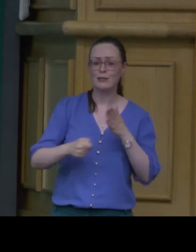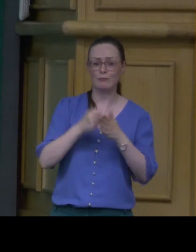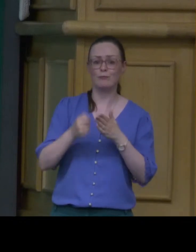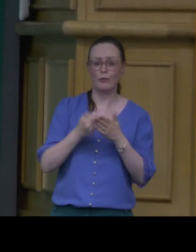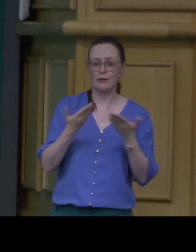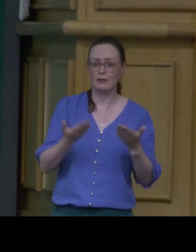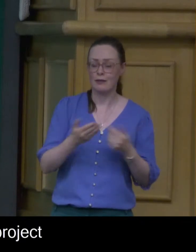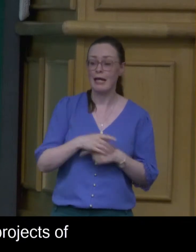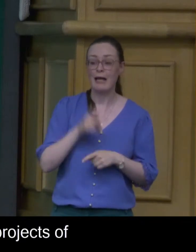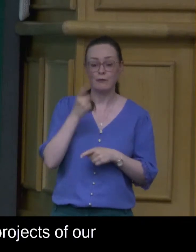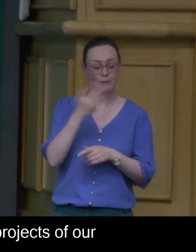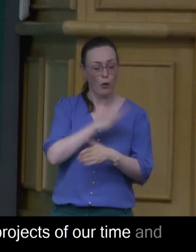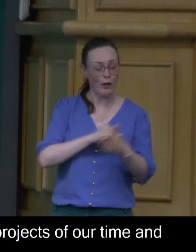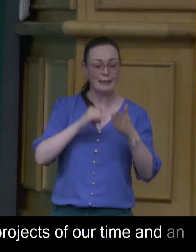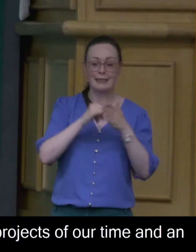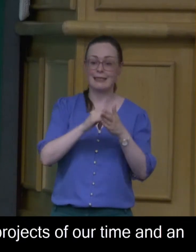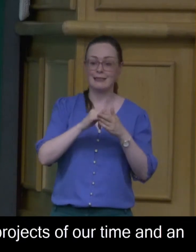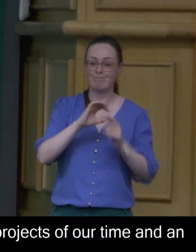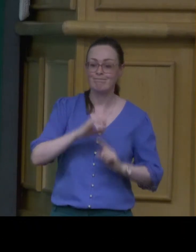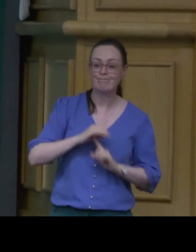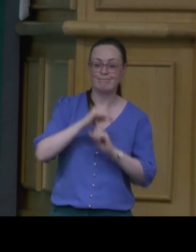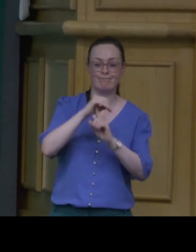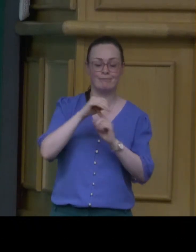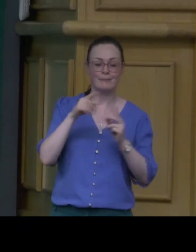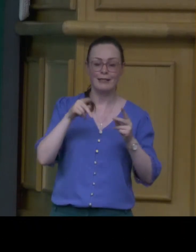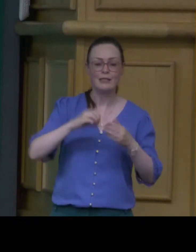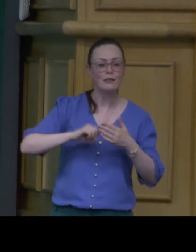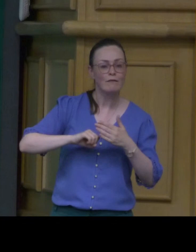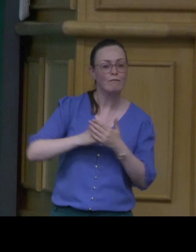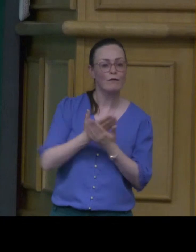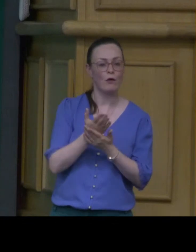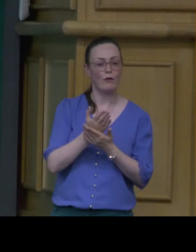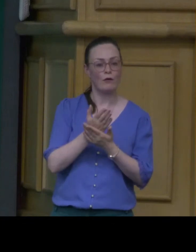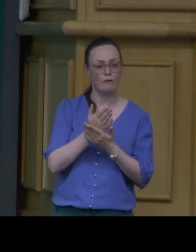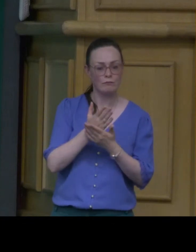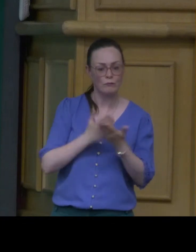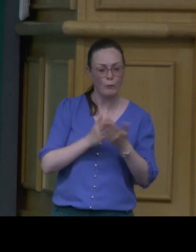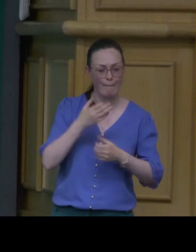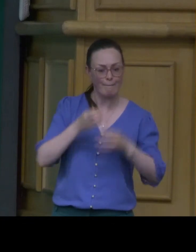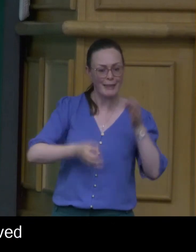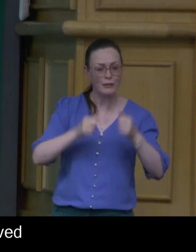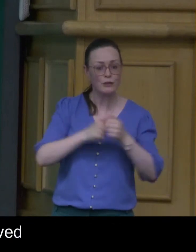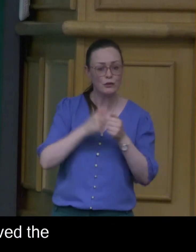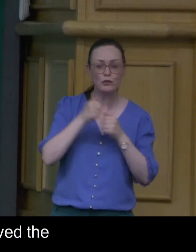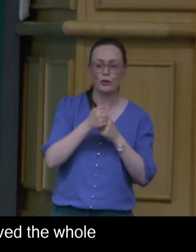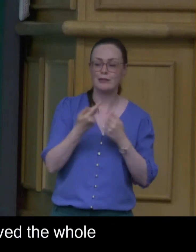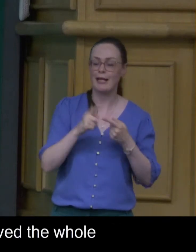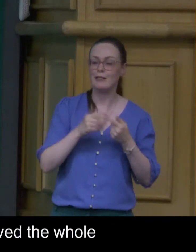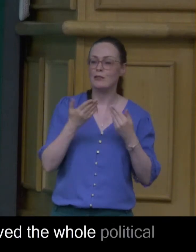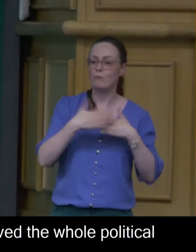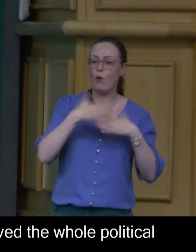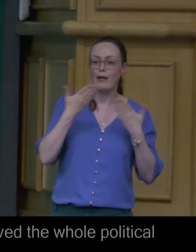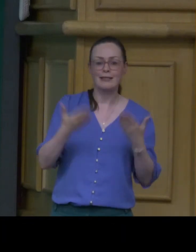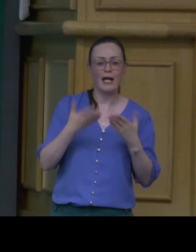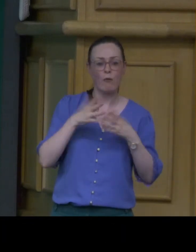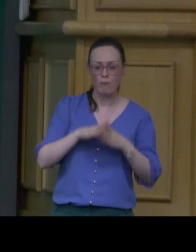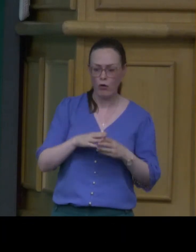time, and an organisation and an institution which has evolved the whole political structures towards one of